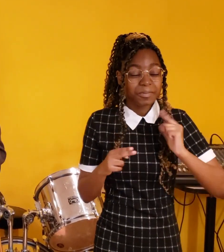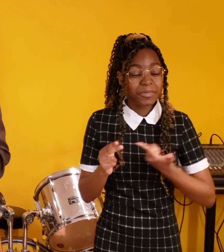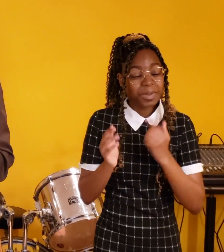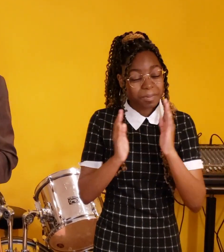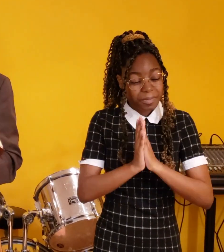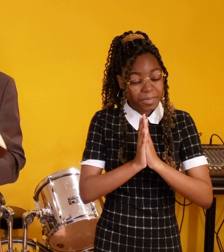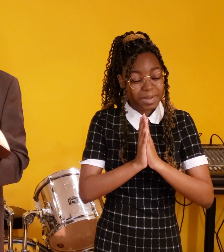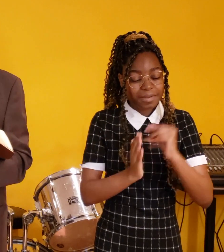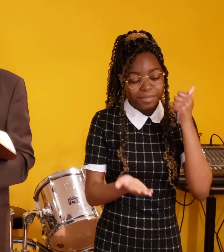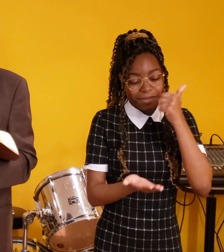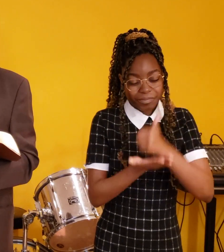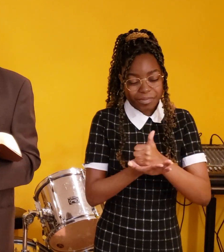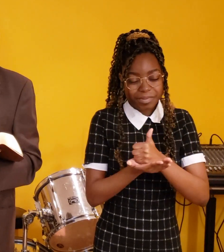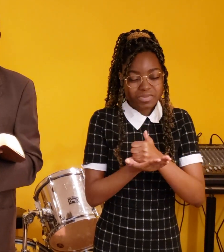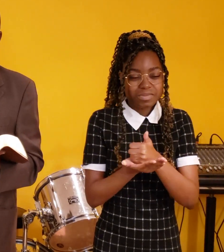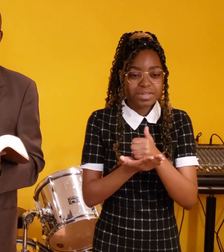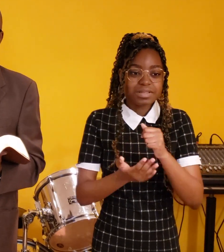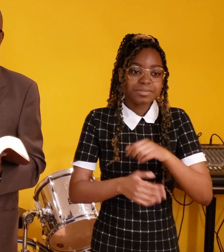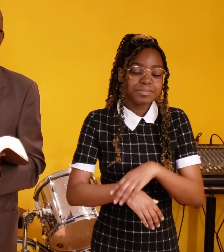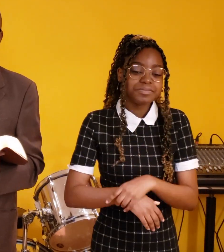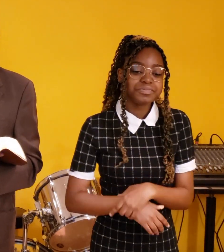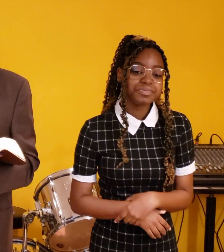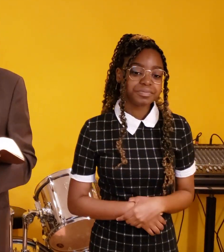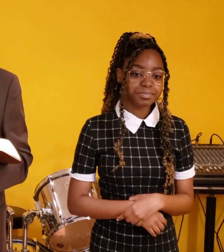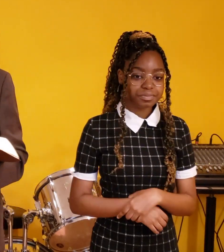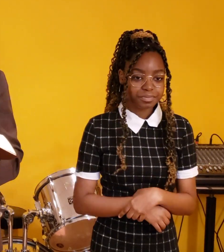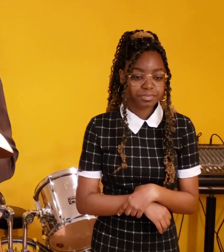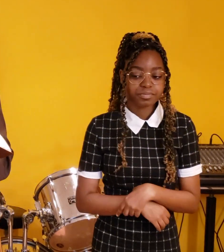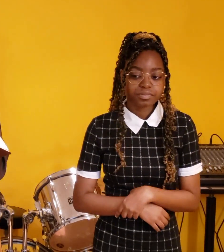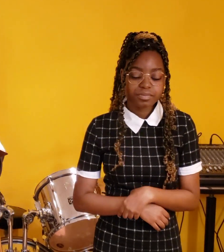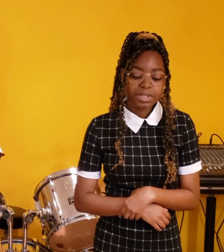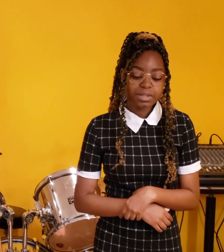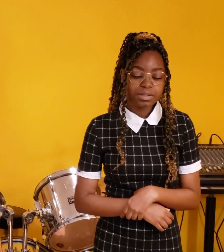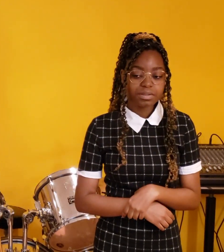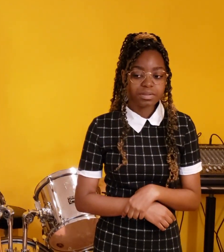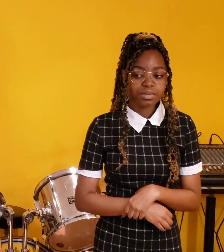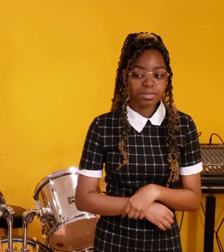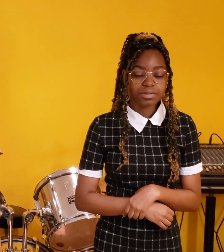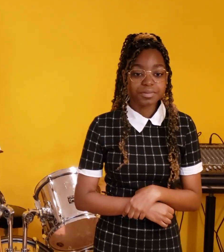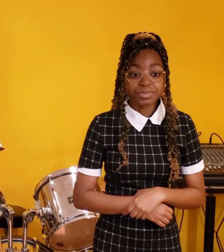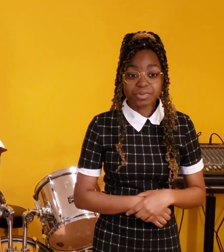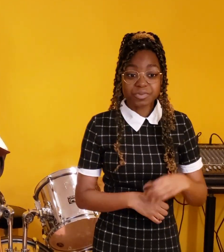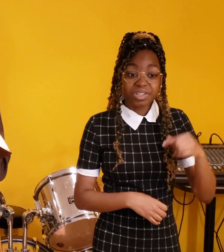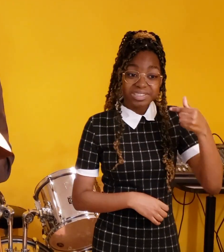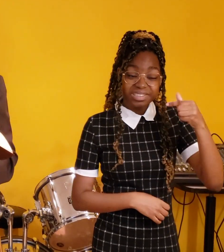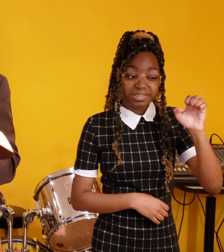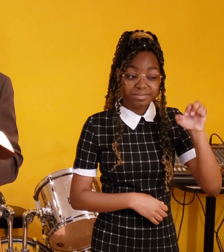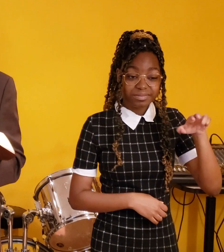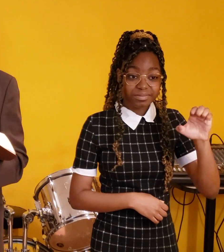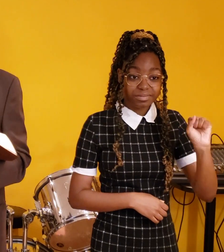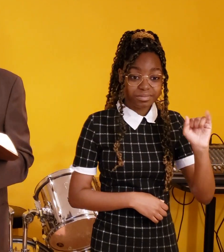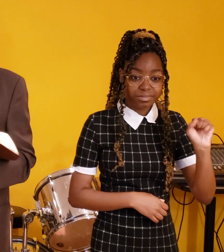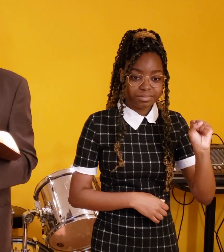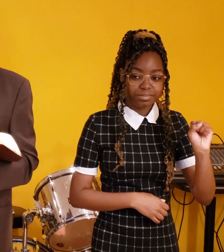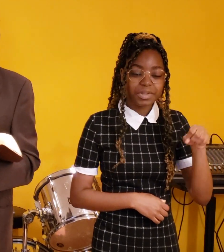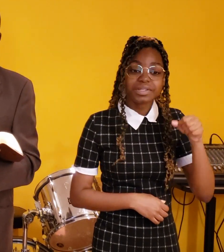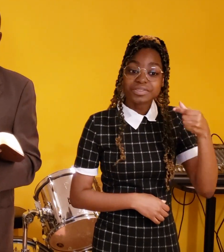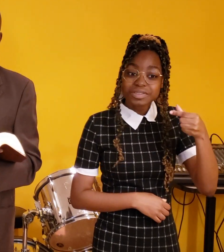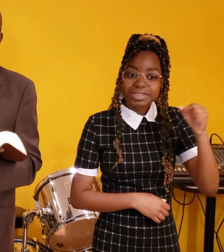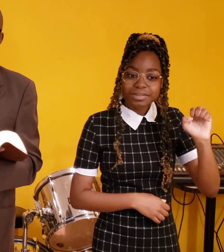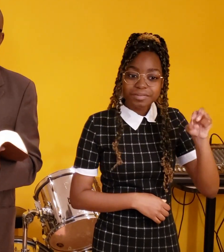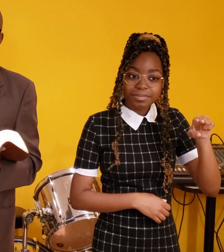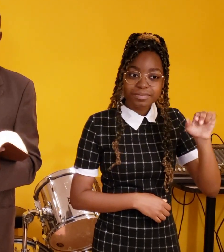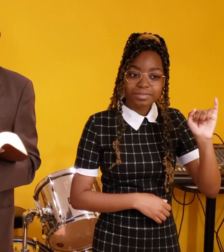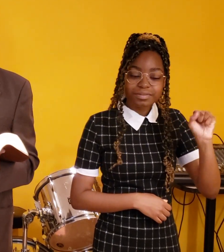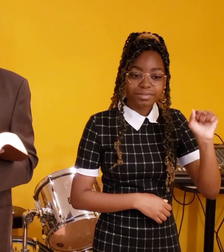hearts. Amen. Amen. So, you know, Genesis chapter 1 verse 1. Genesis